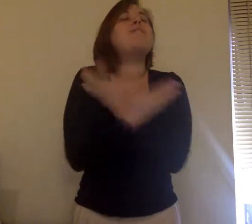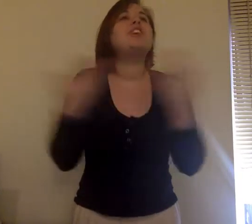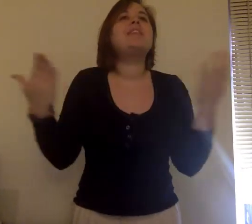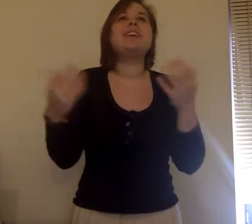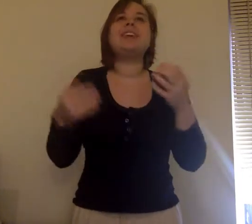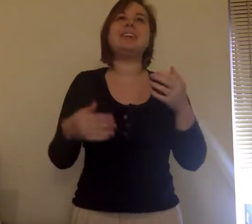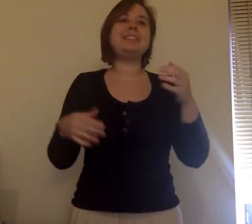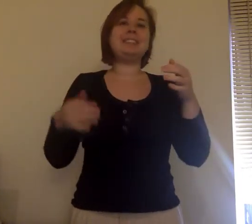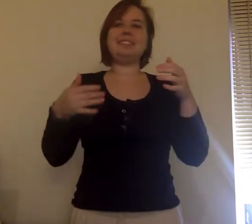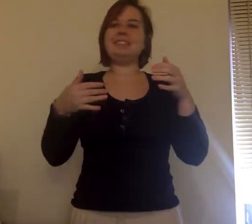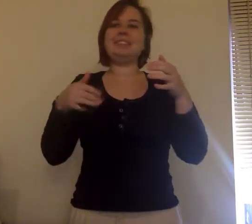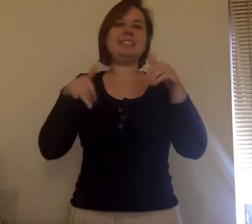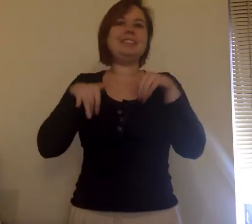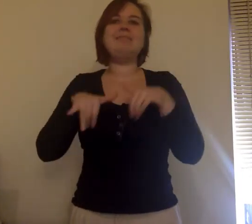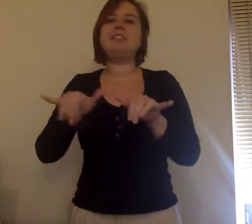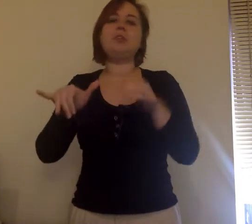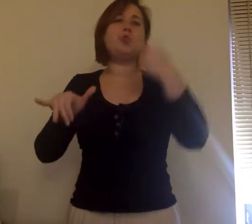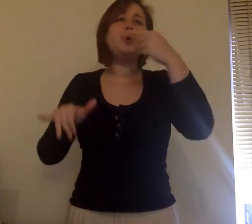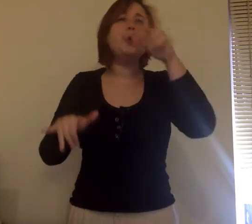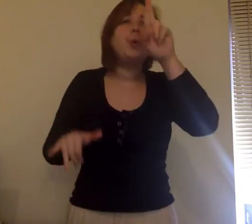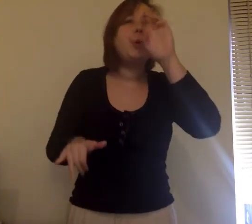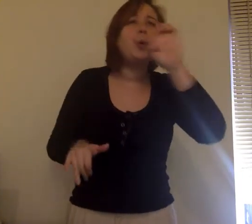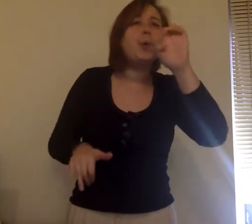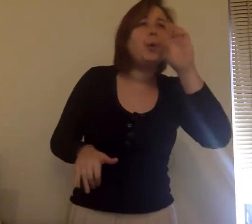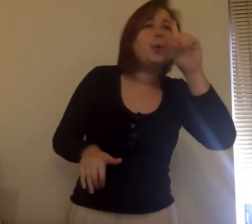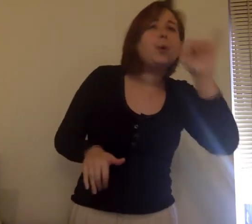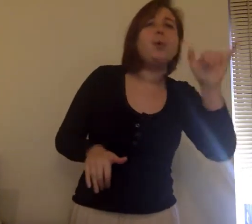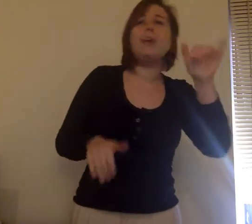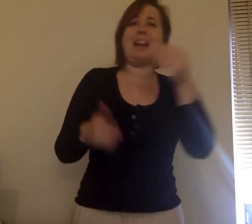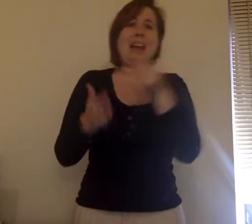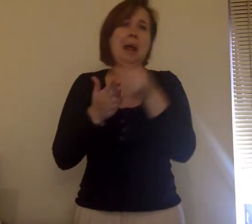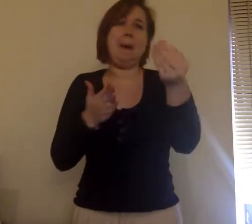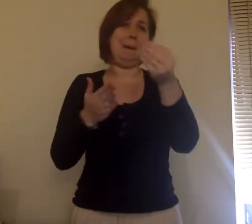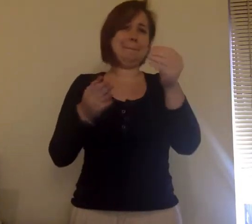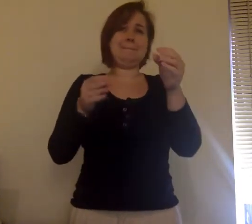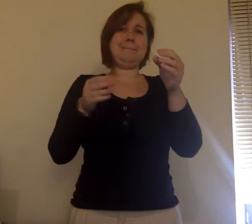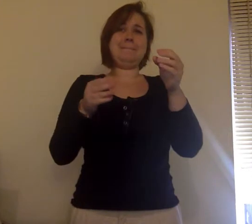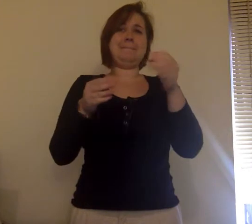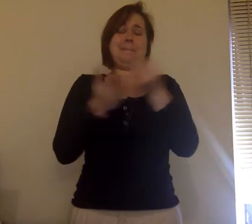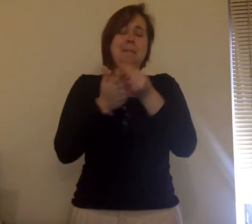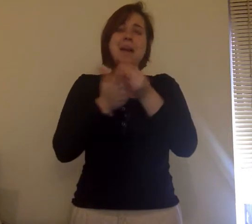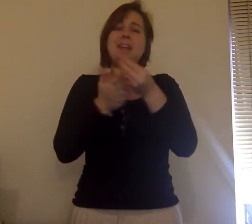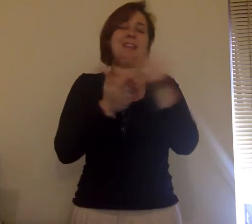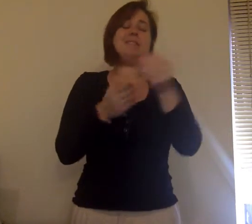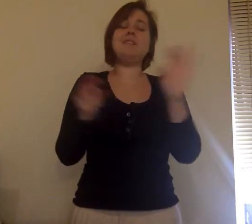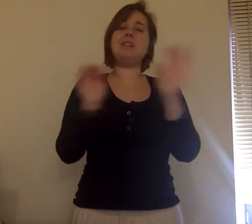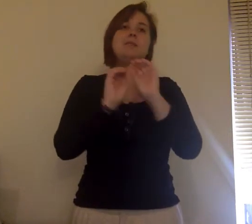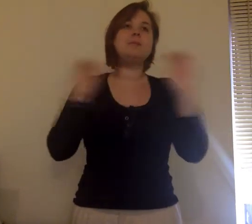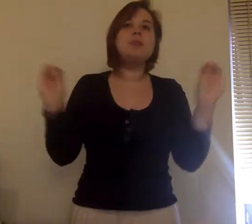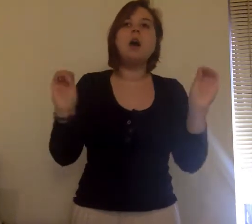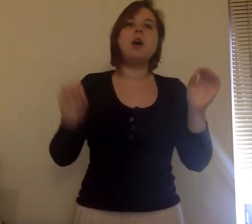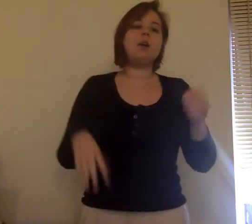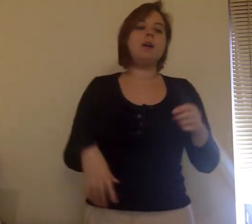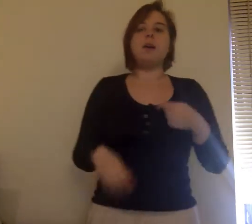that these are children my own age, that it makes a tremendous difference where you are born. That